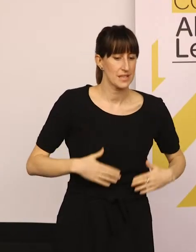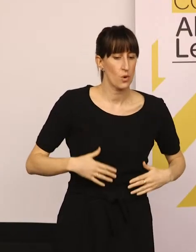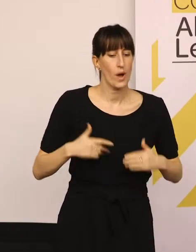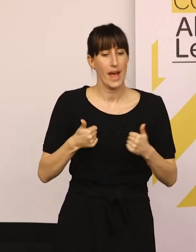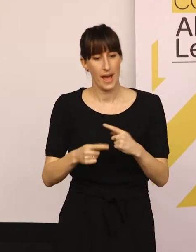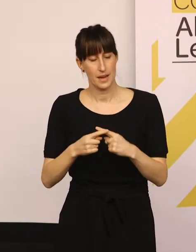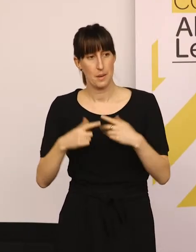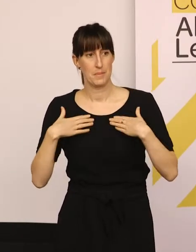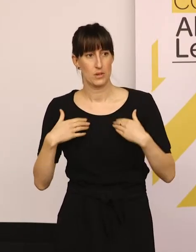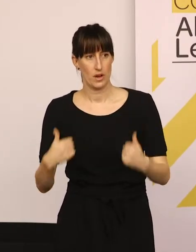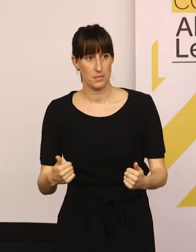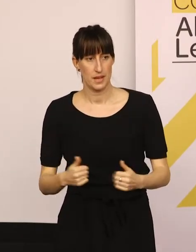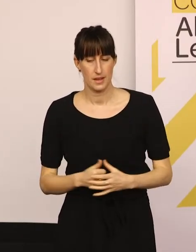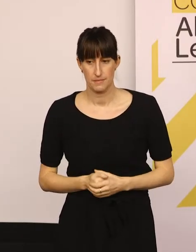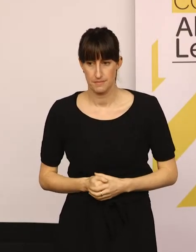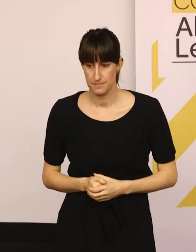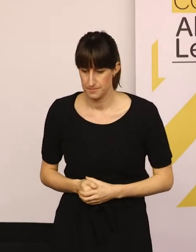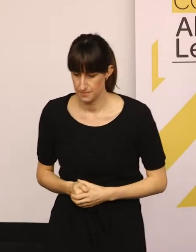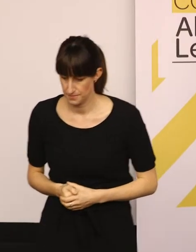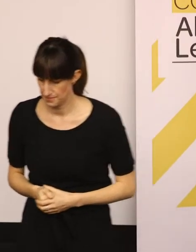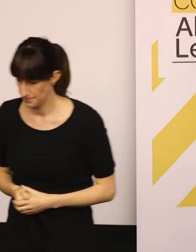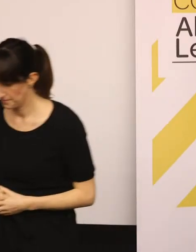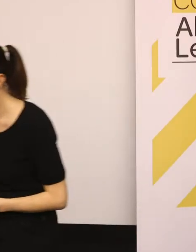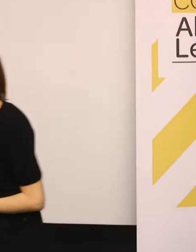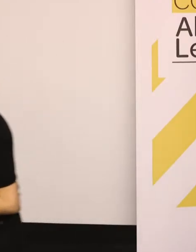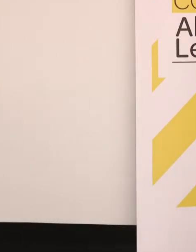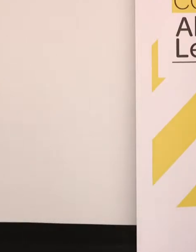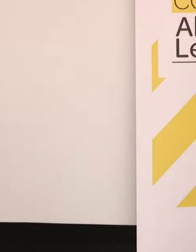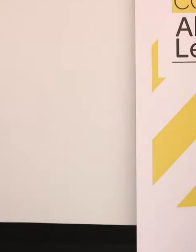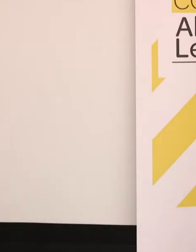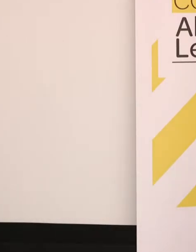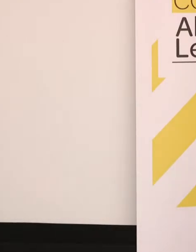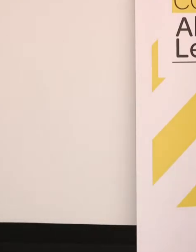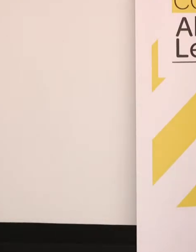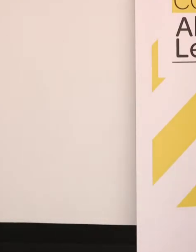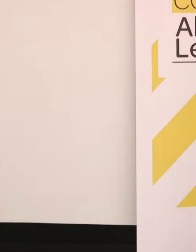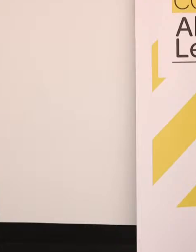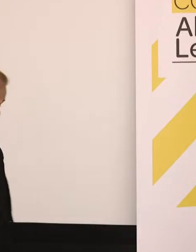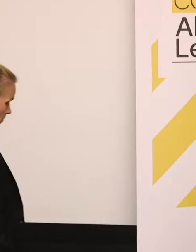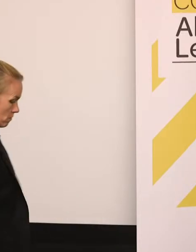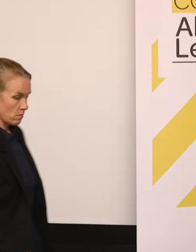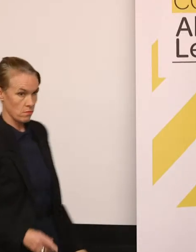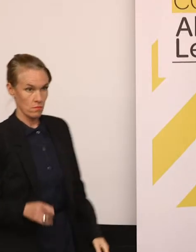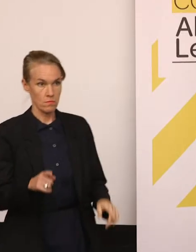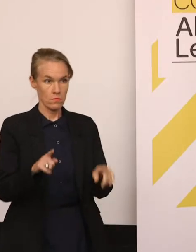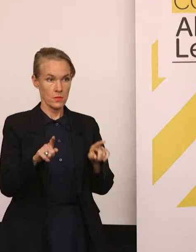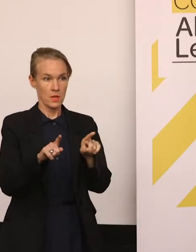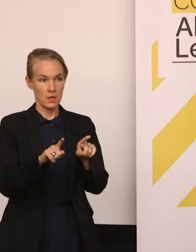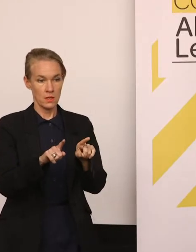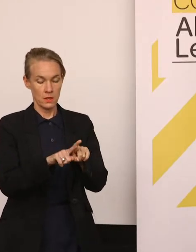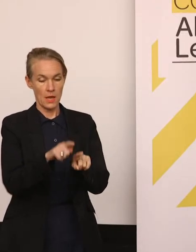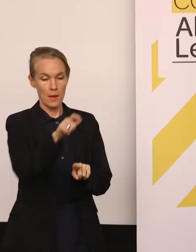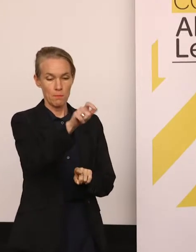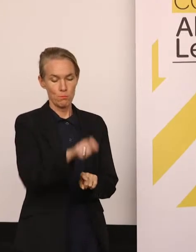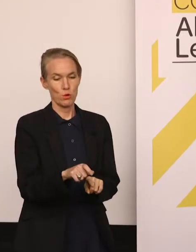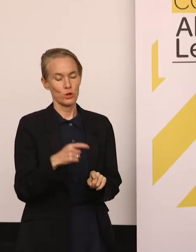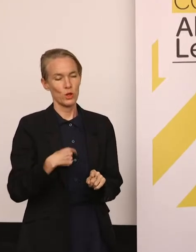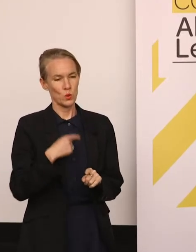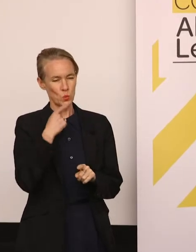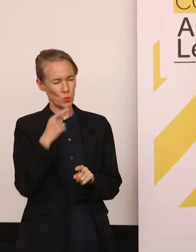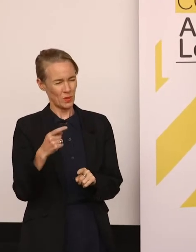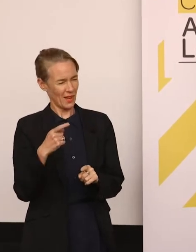Thinking about mental health though, is it not right to say instead of there was not as many mental health issues that you weren't actually hearing them because there